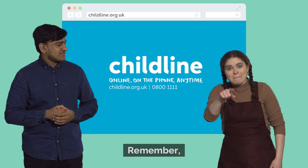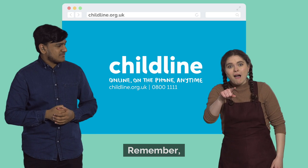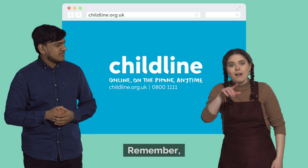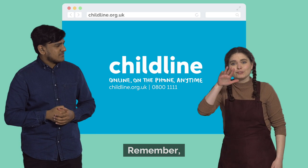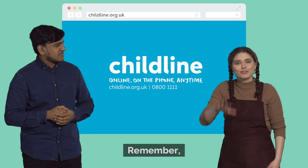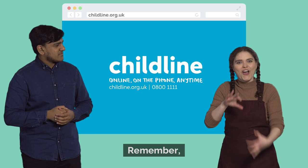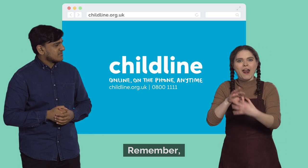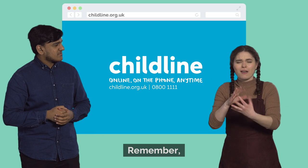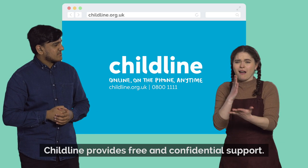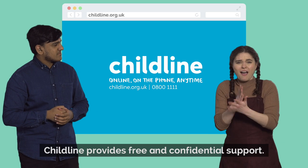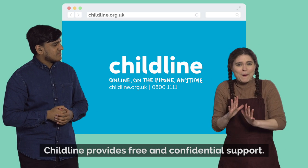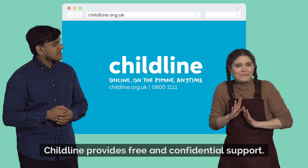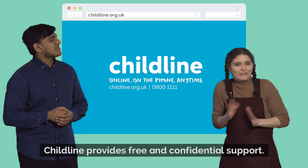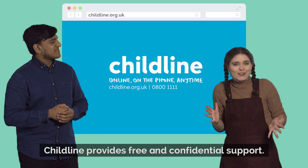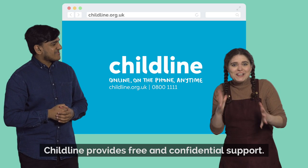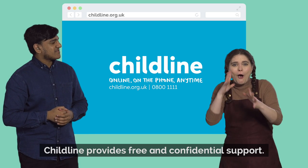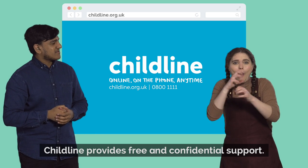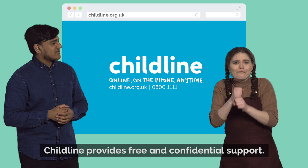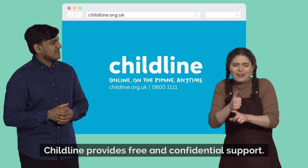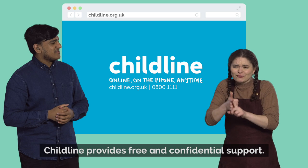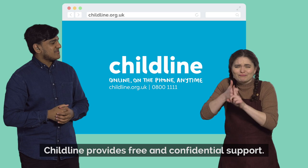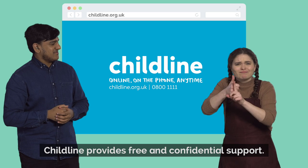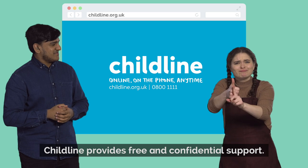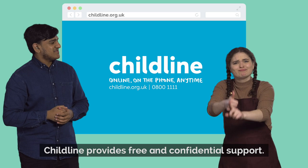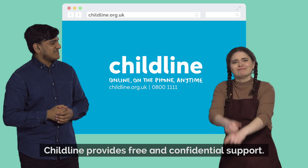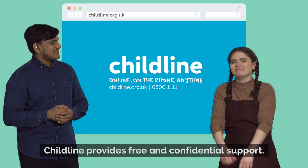Remember, Childline provides free and confidential support.